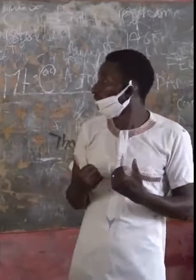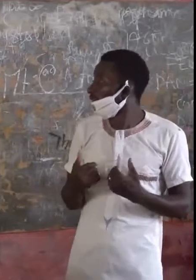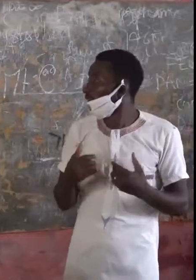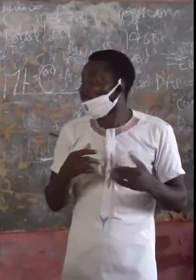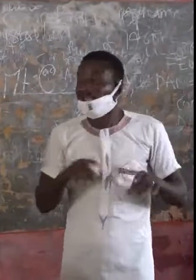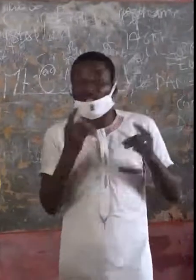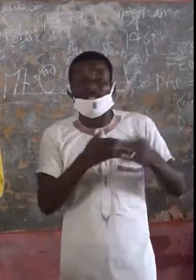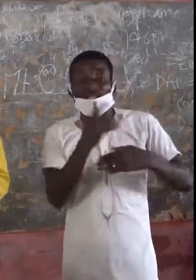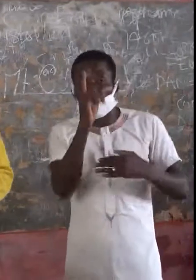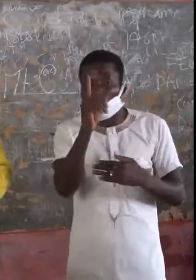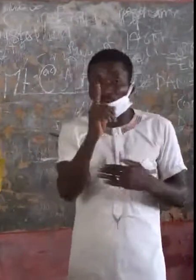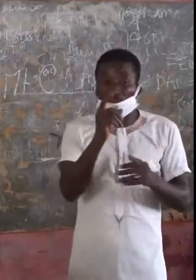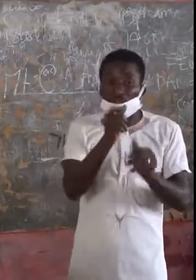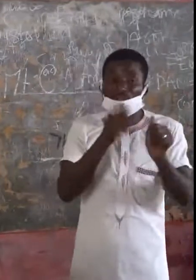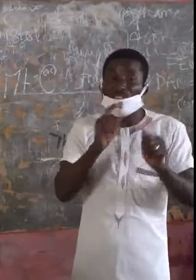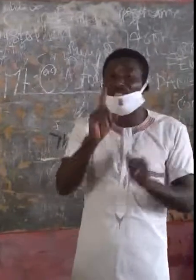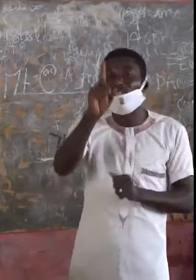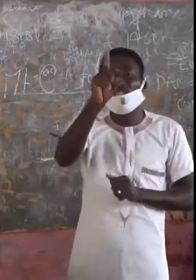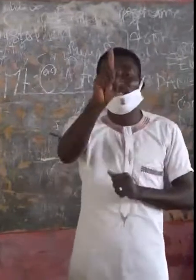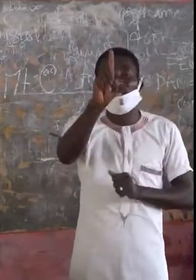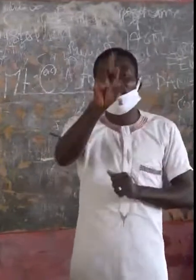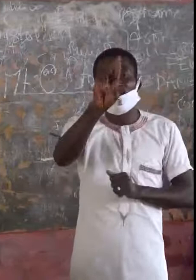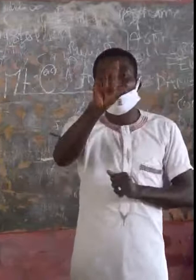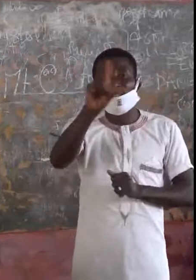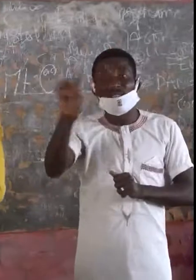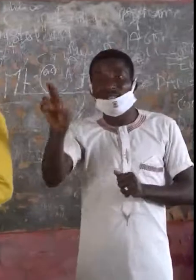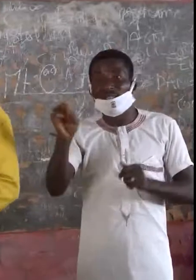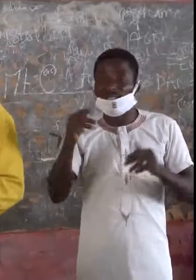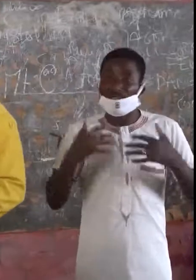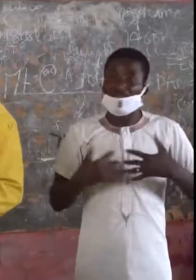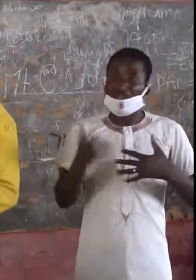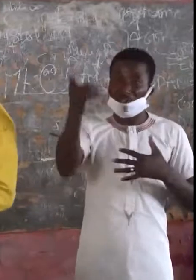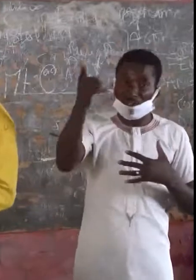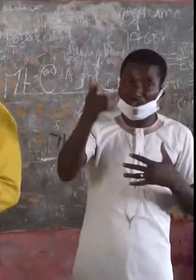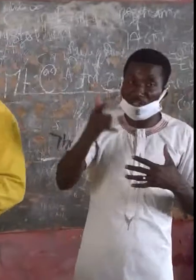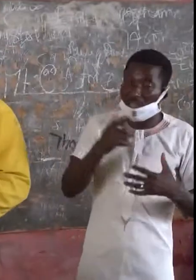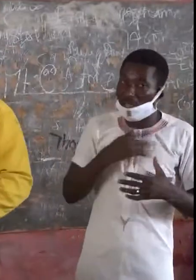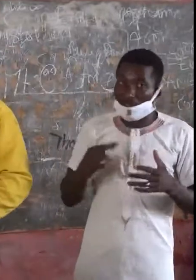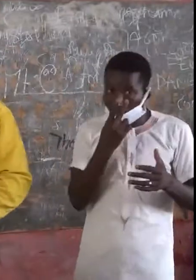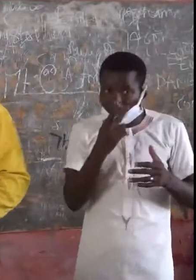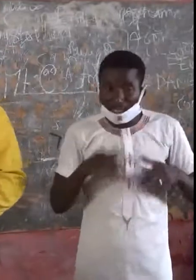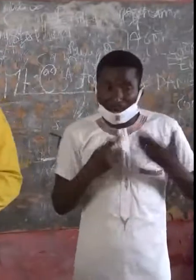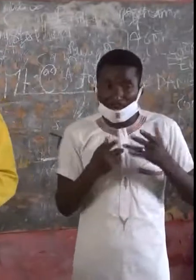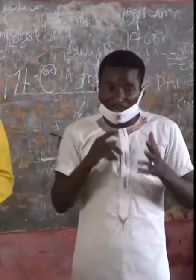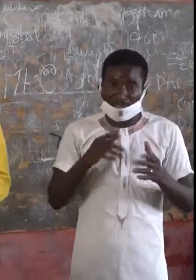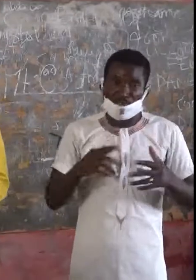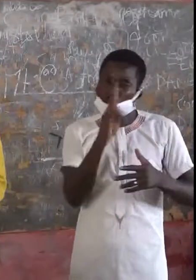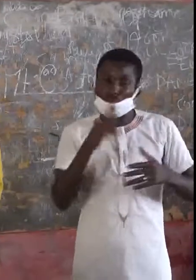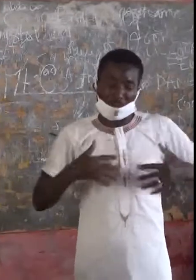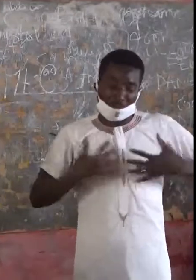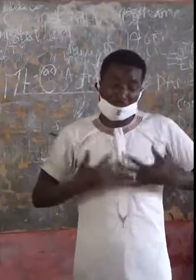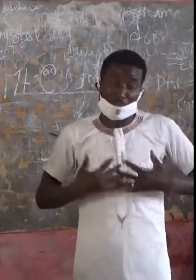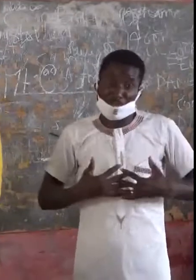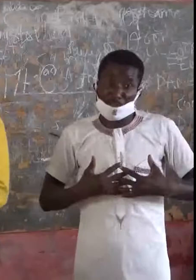took the next operation, which is drilling. We went to the drilling machine and we'll see how we can chain drill the